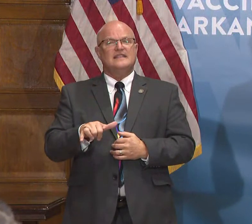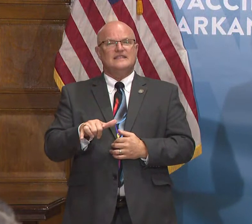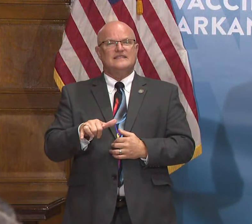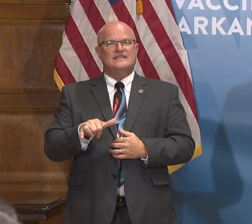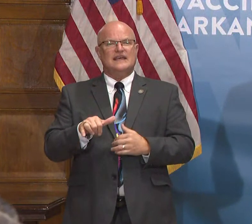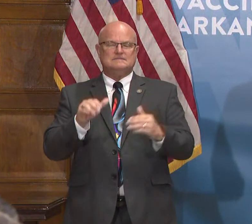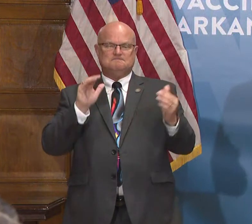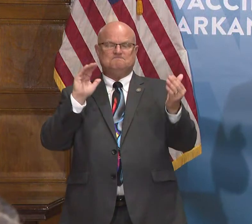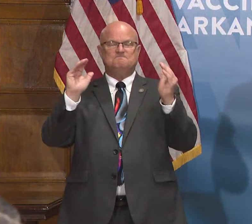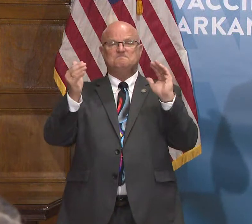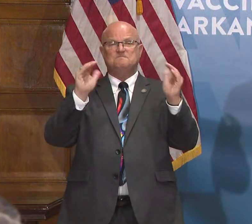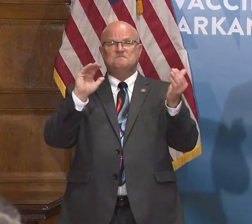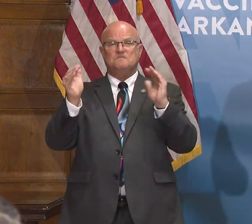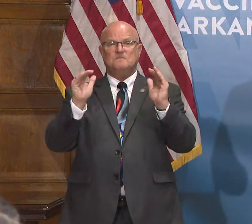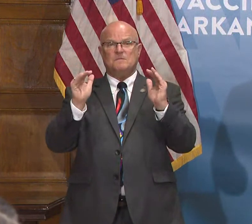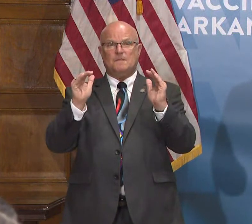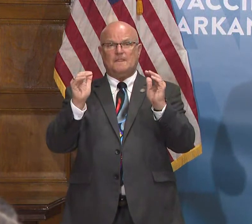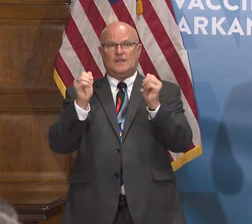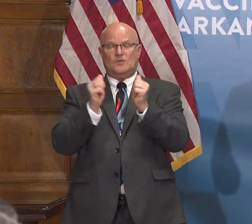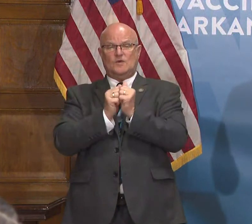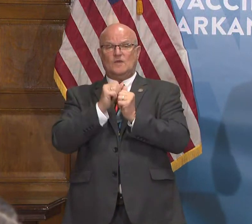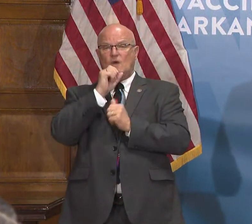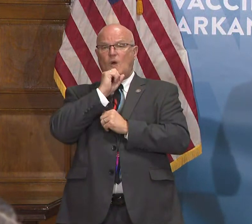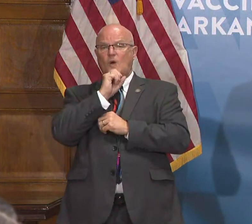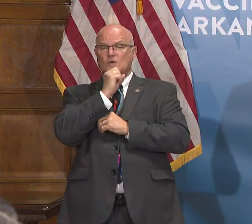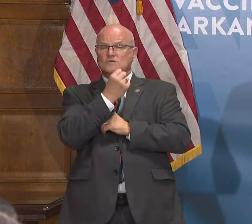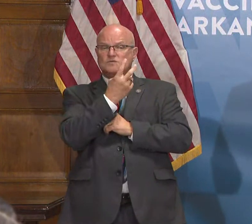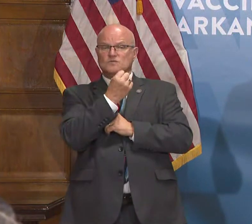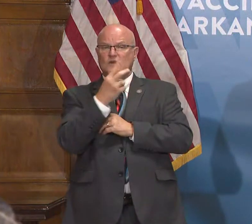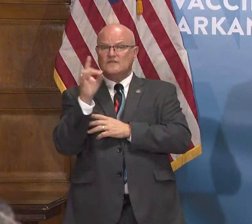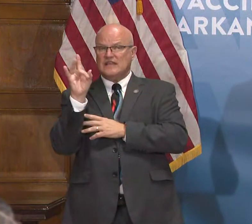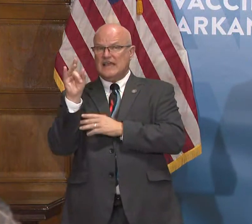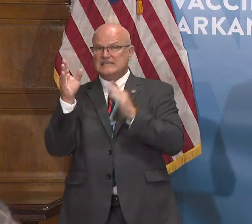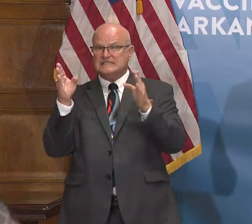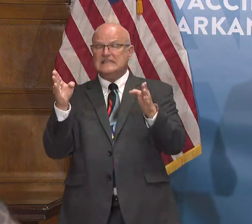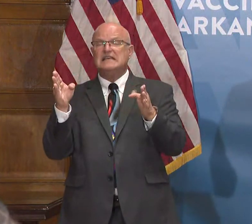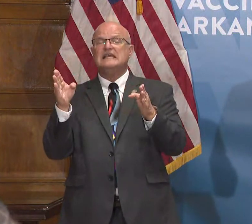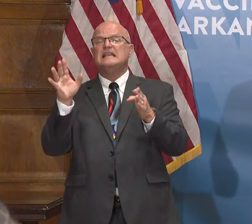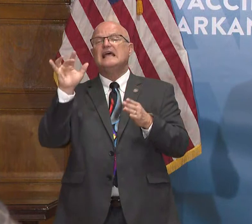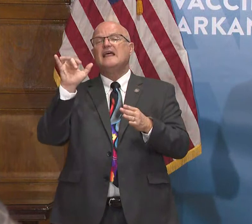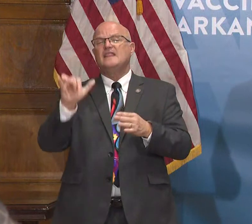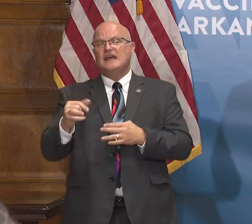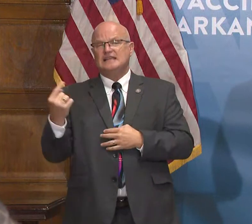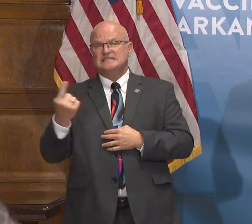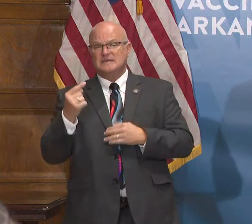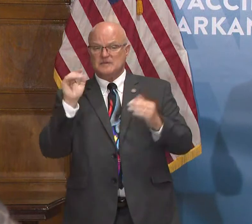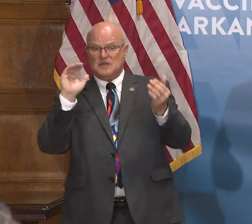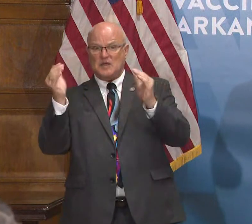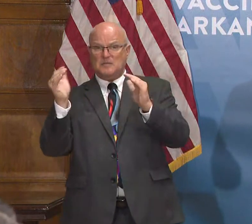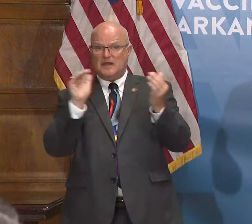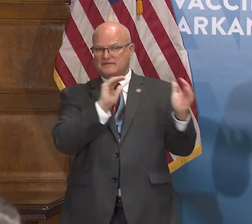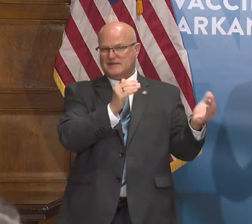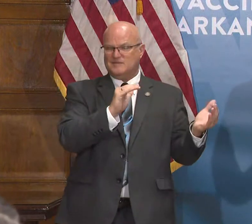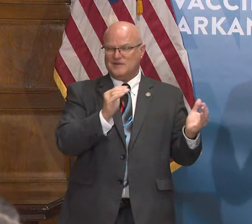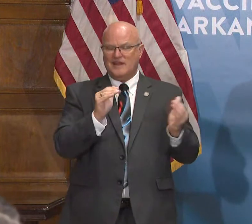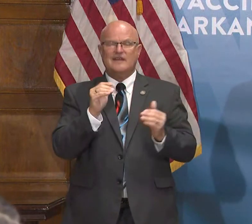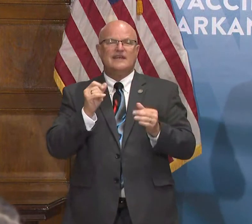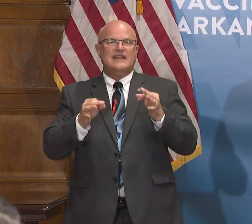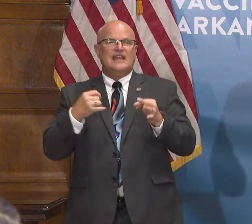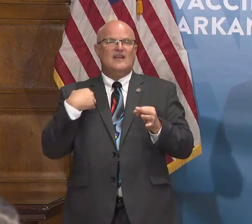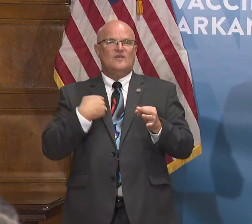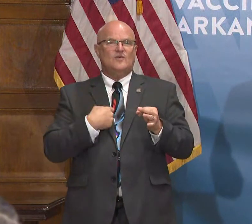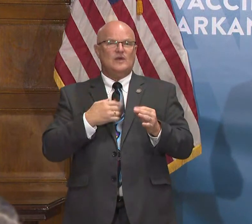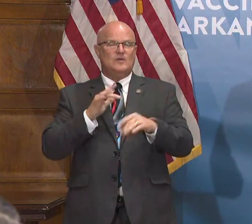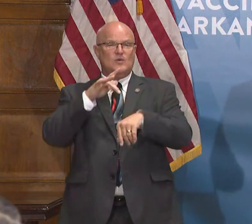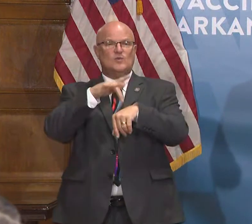you compare it to where we were with the 12 to 18-year-old. I think that's something you compare it to, and whether we're going